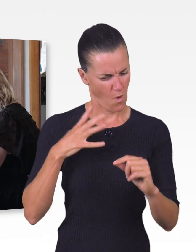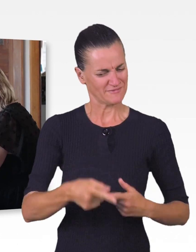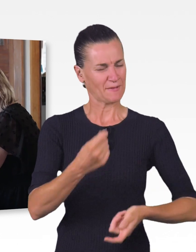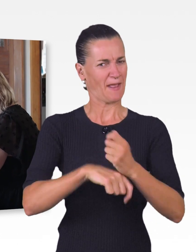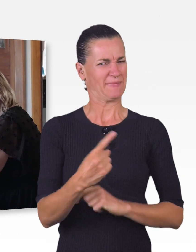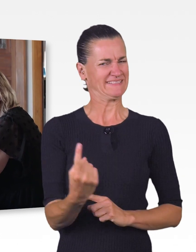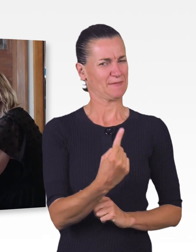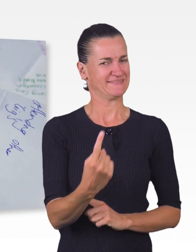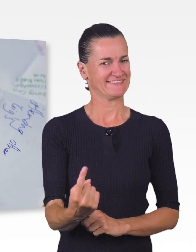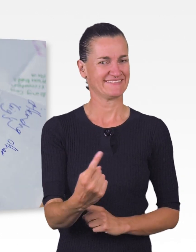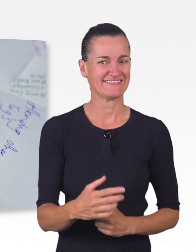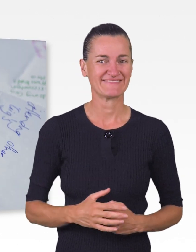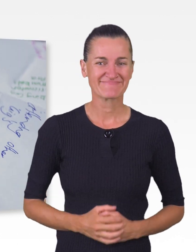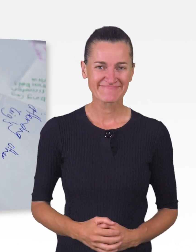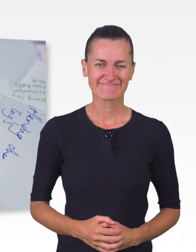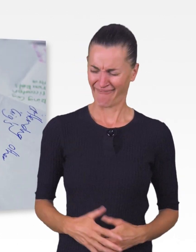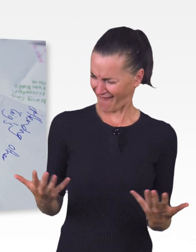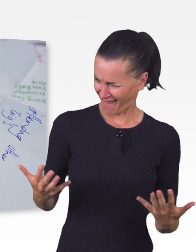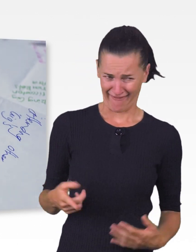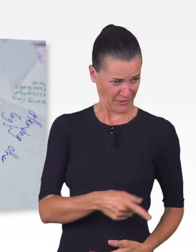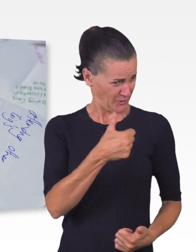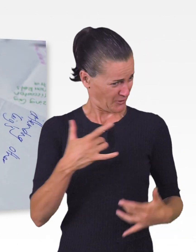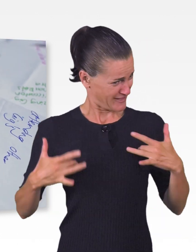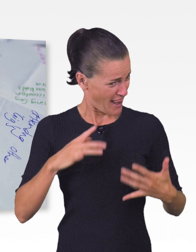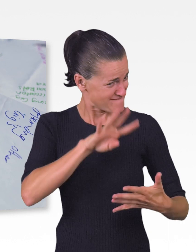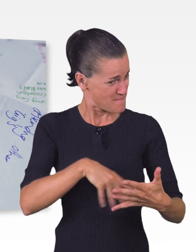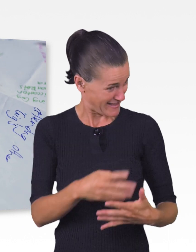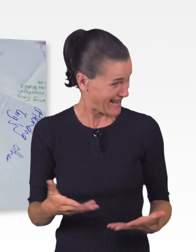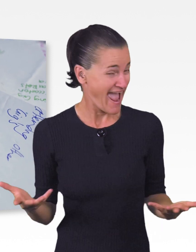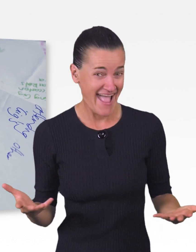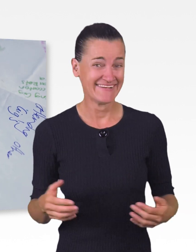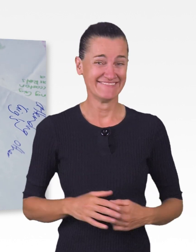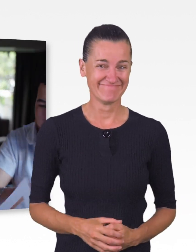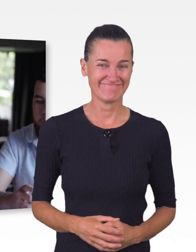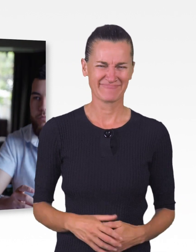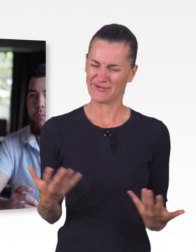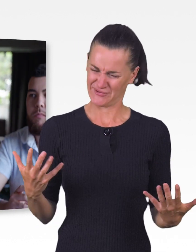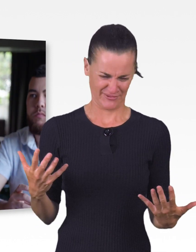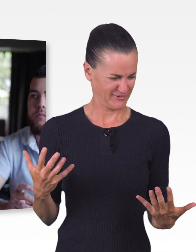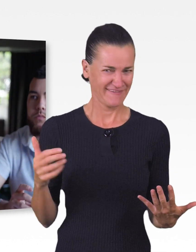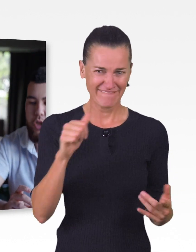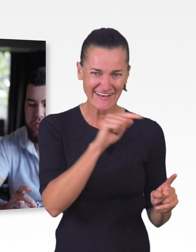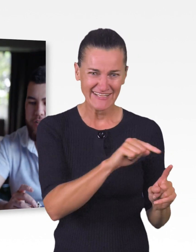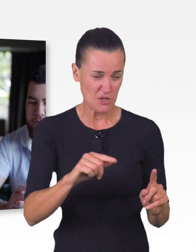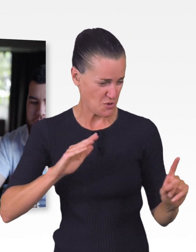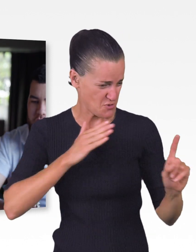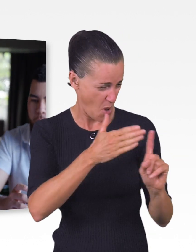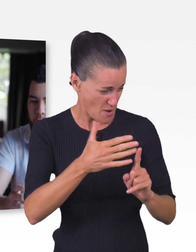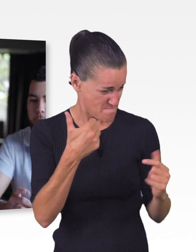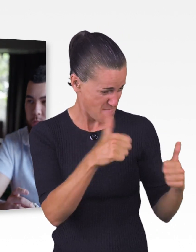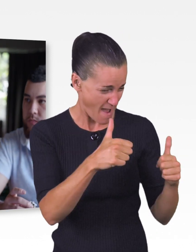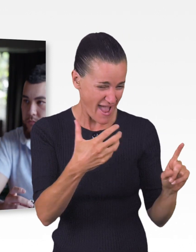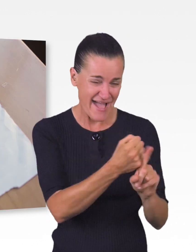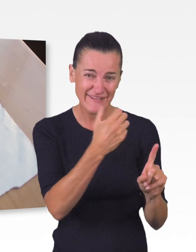him as independent as possible. This is your good life plan, Te Ramanui, because this one here, we've just